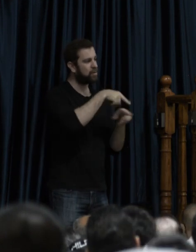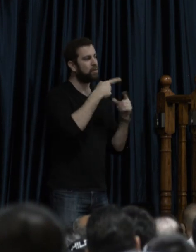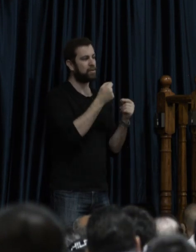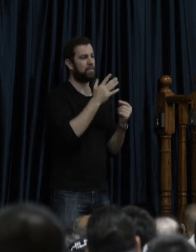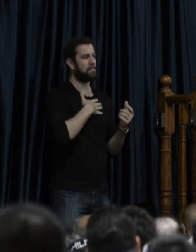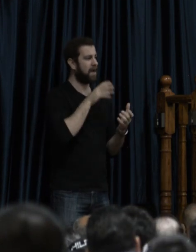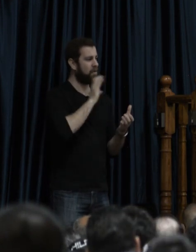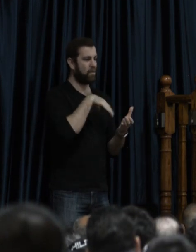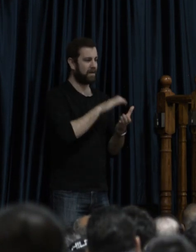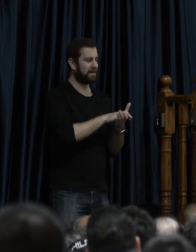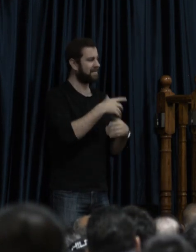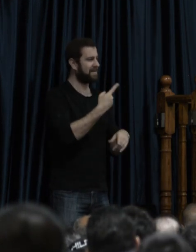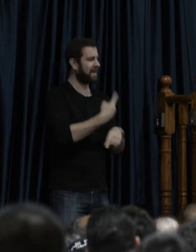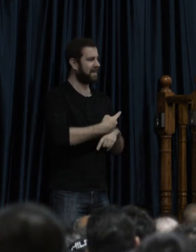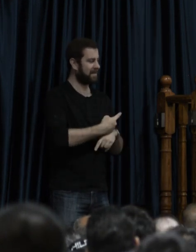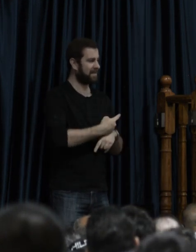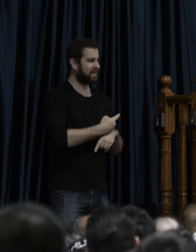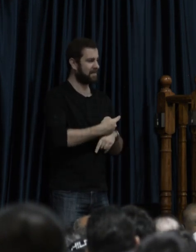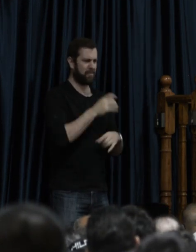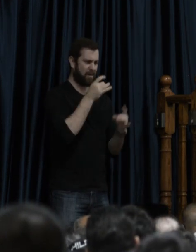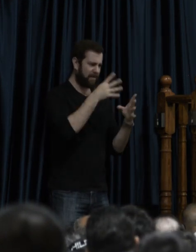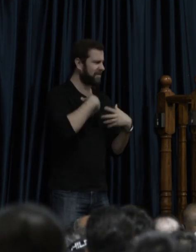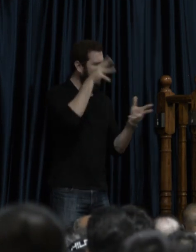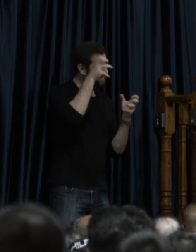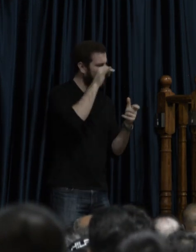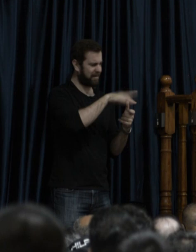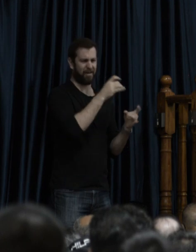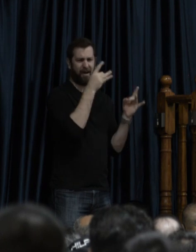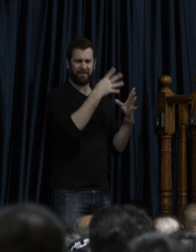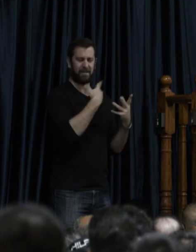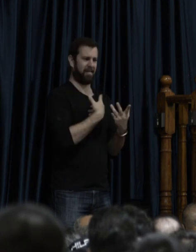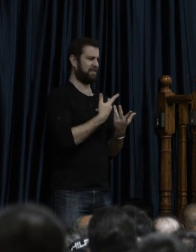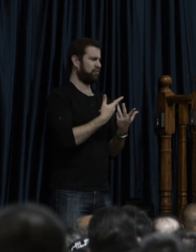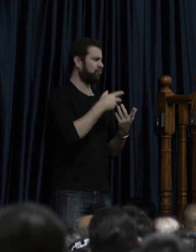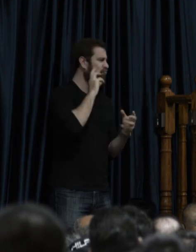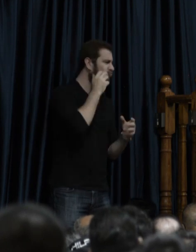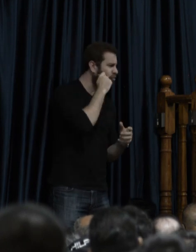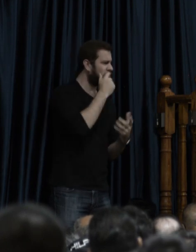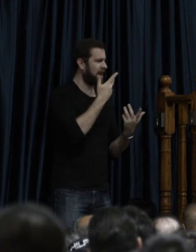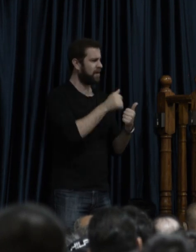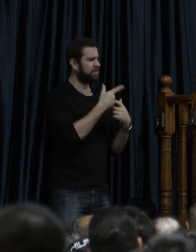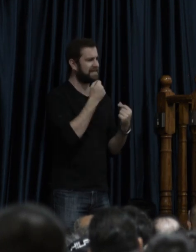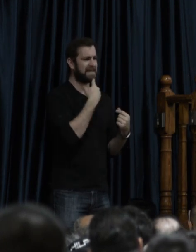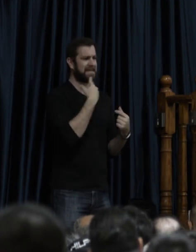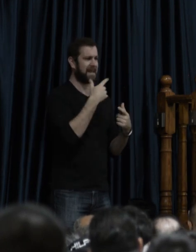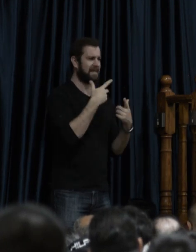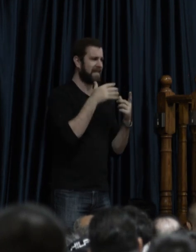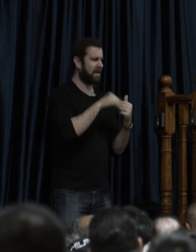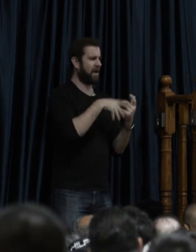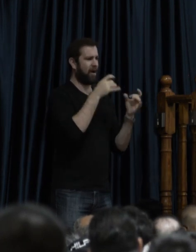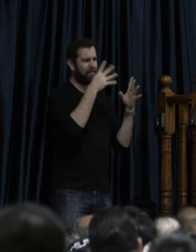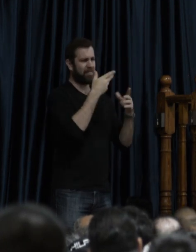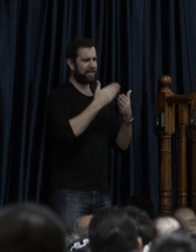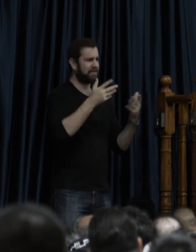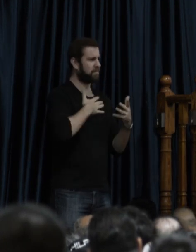that was nasty. That was evil. That was obnoxious. How evil. How could you have ever said such a nasty thing to my son? But